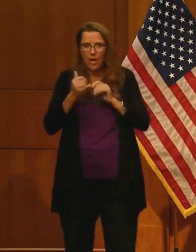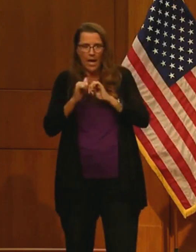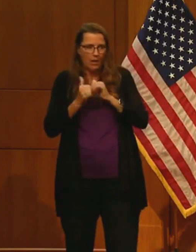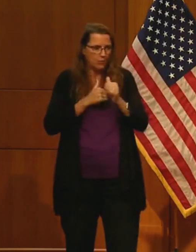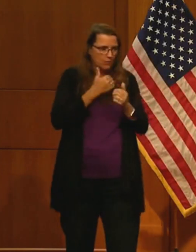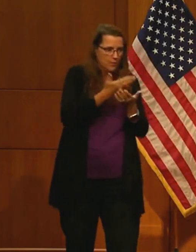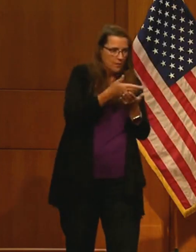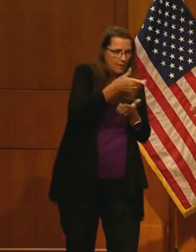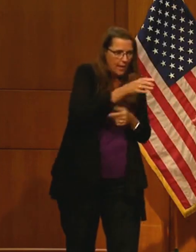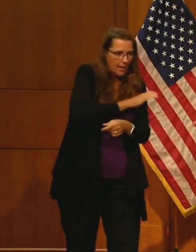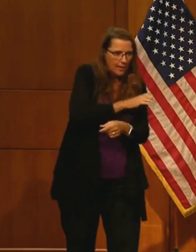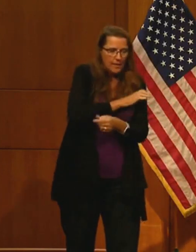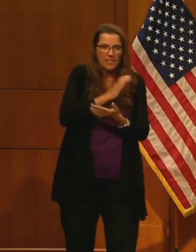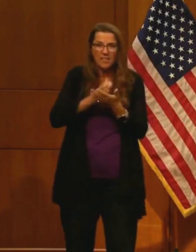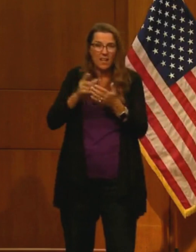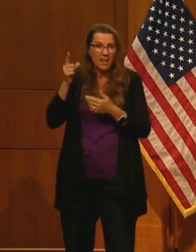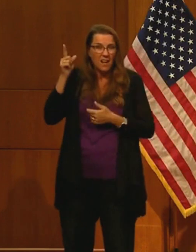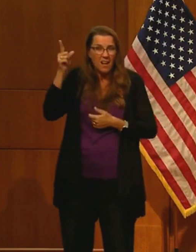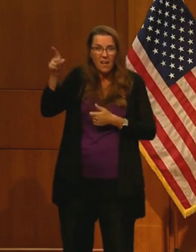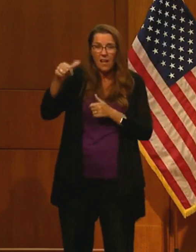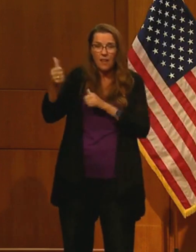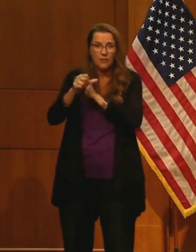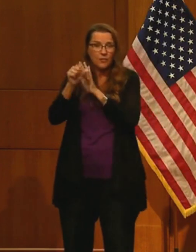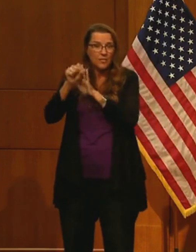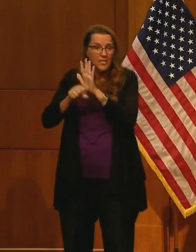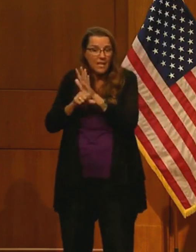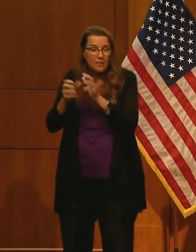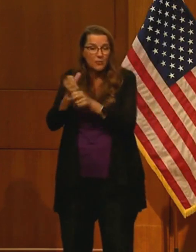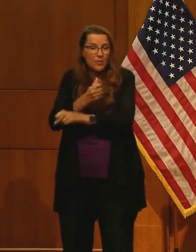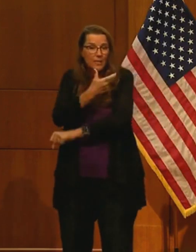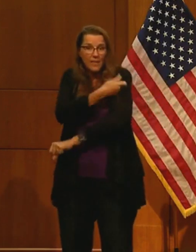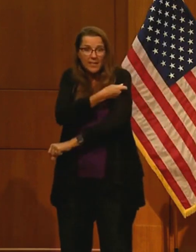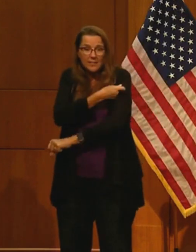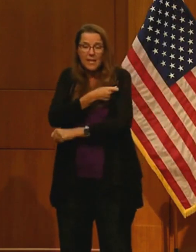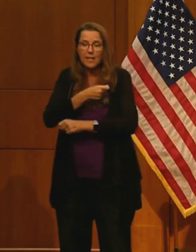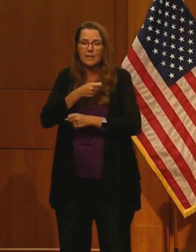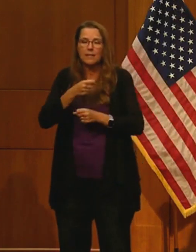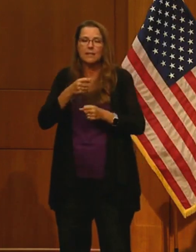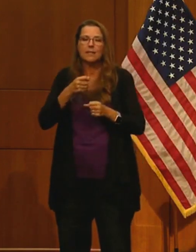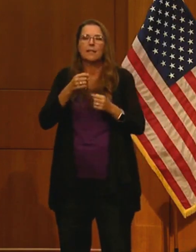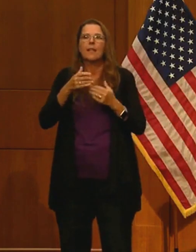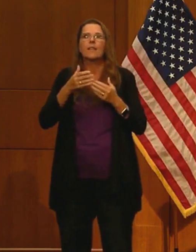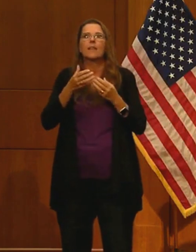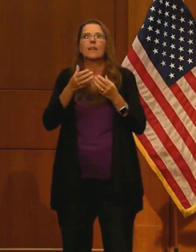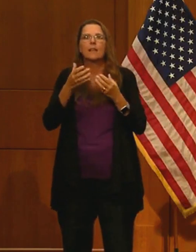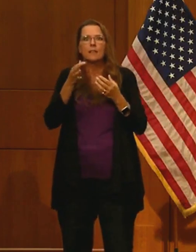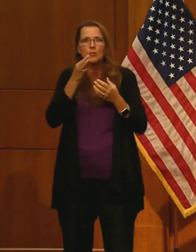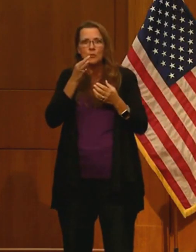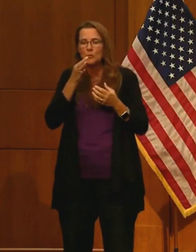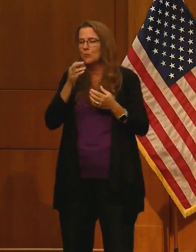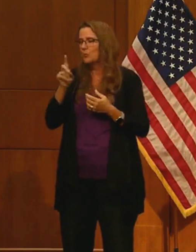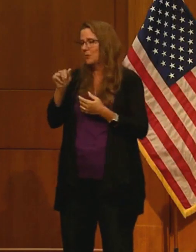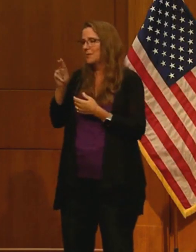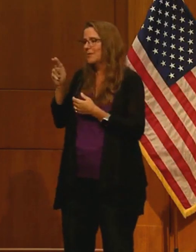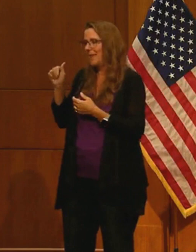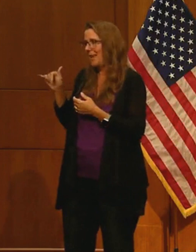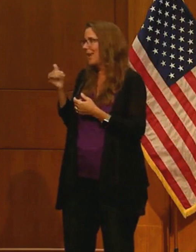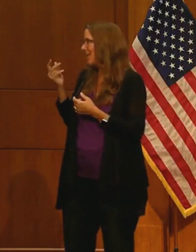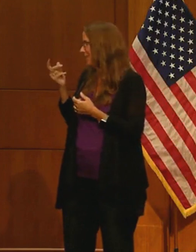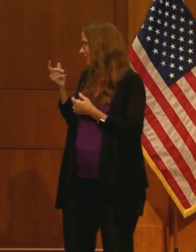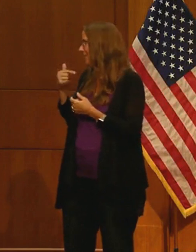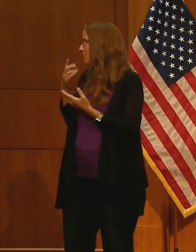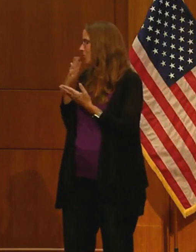to that clinic. Some of them were going to other states. And in time, Danny, and I appreciate your